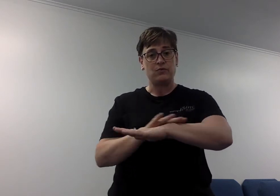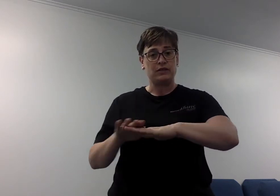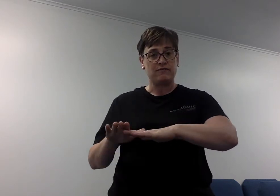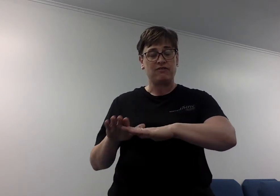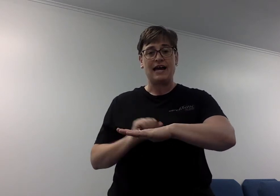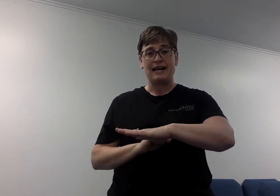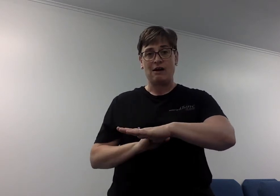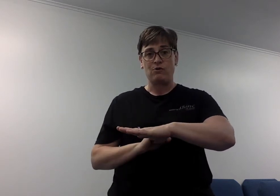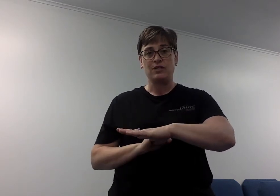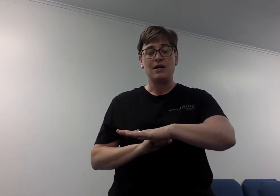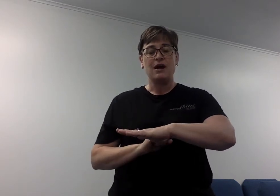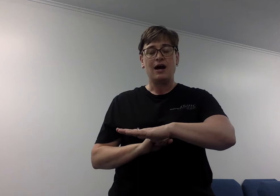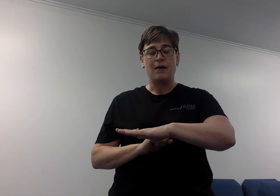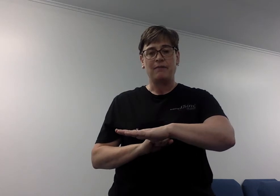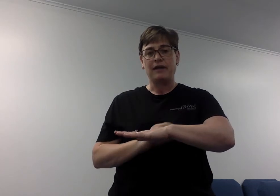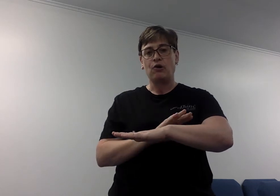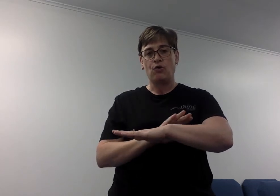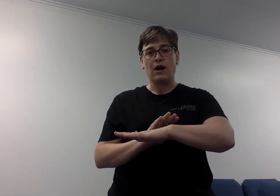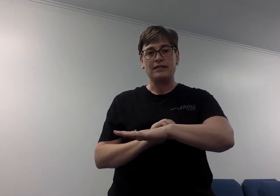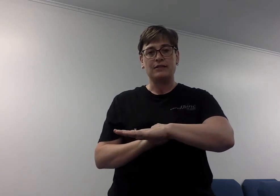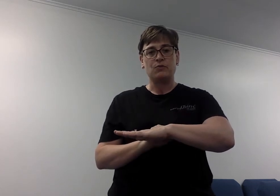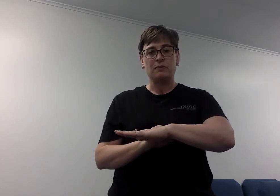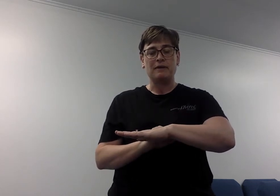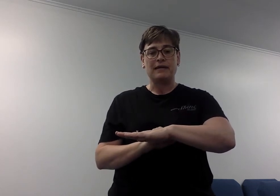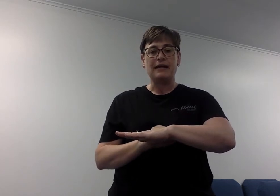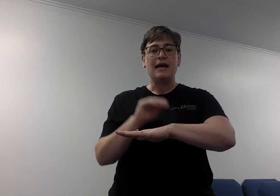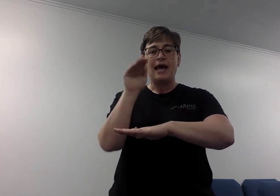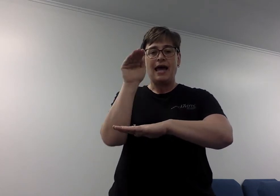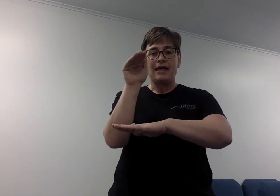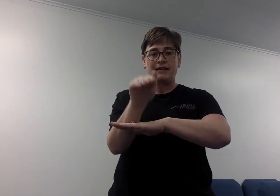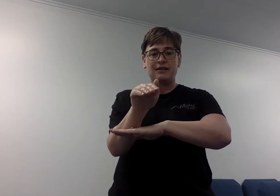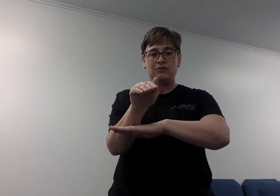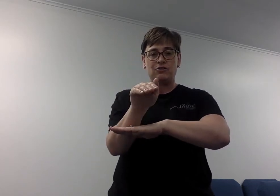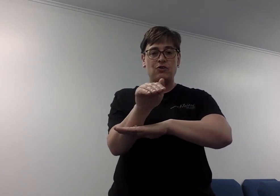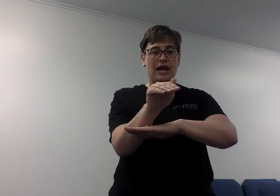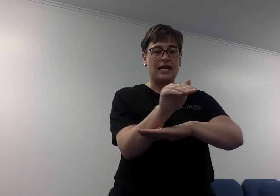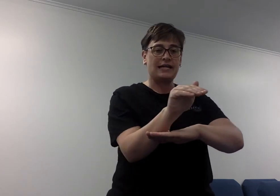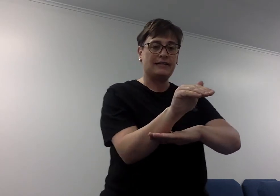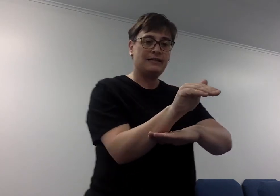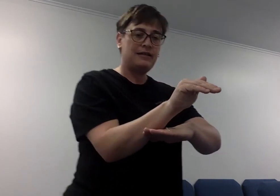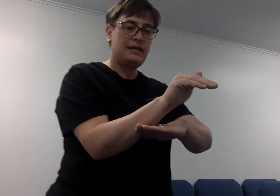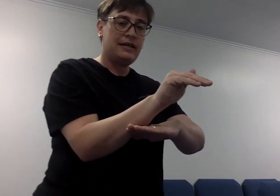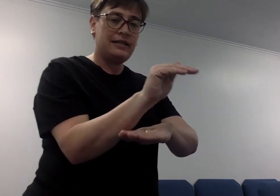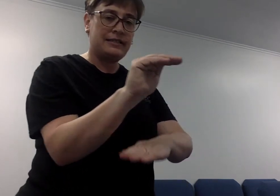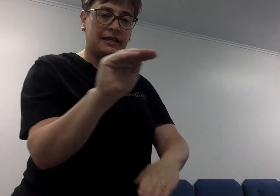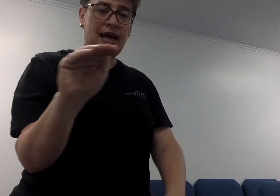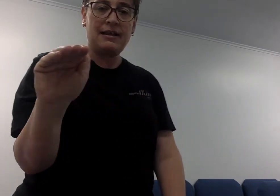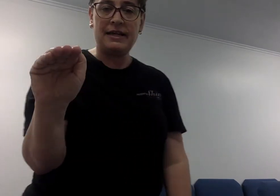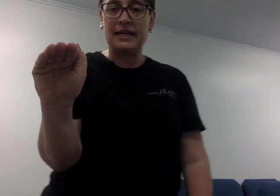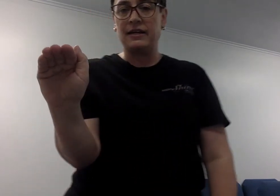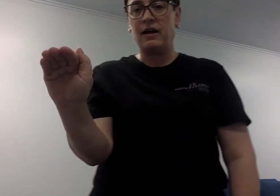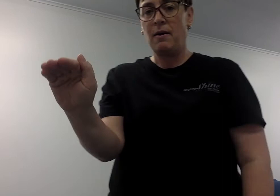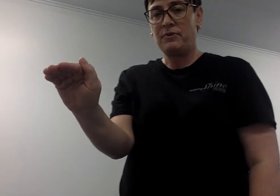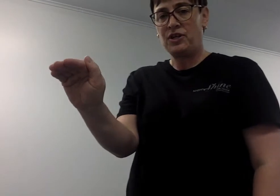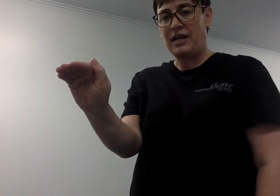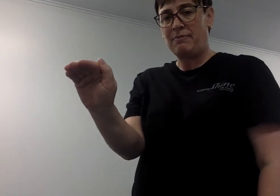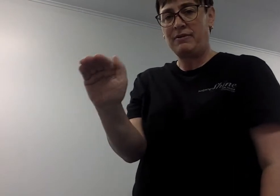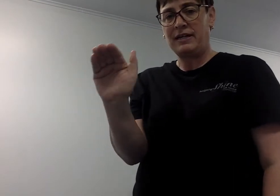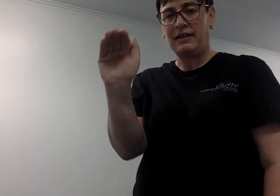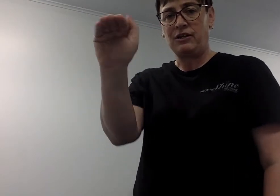it flat out, like a horizon would be. And then your hand is kind of like in a cup shape, kind of like you're going